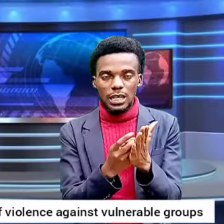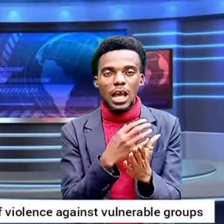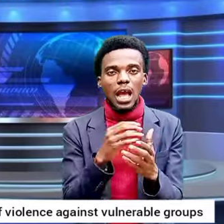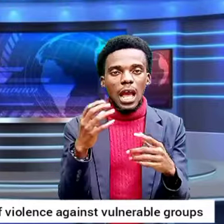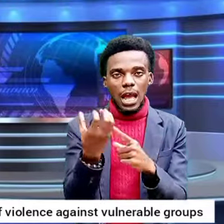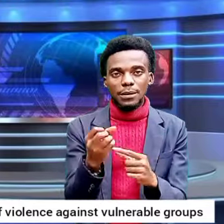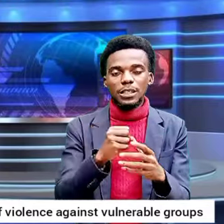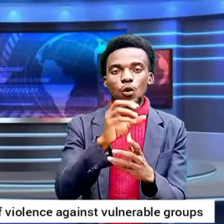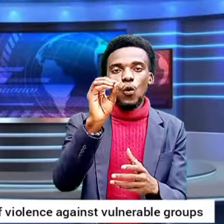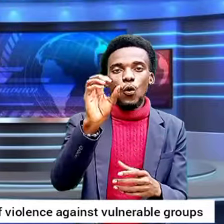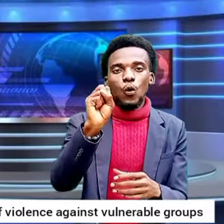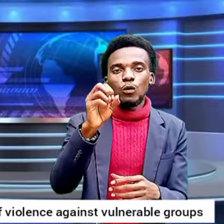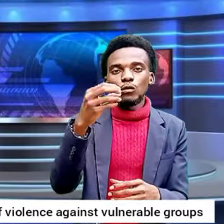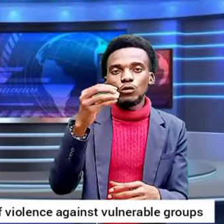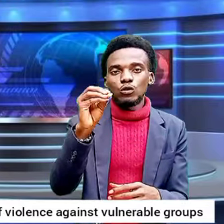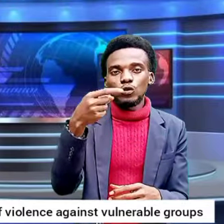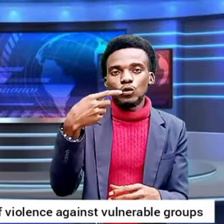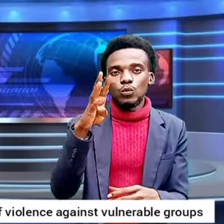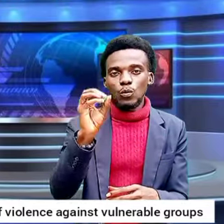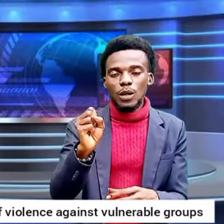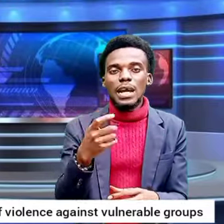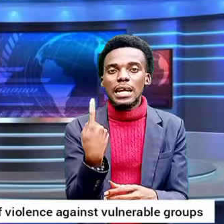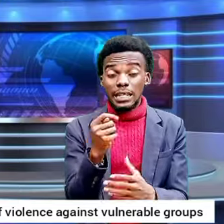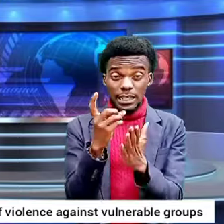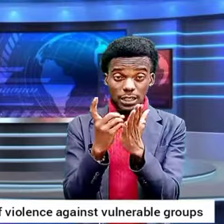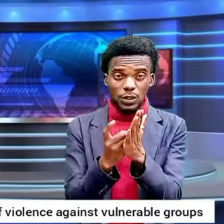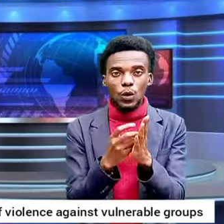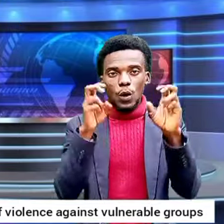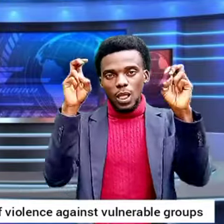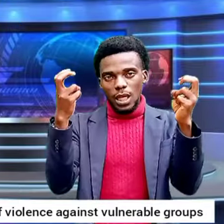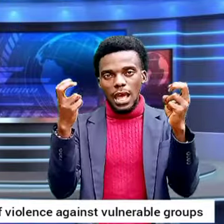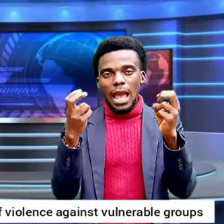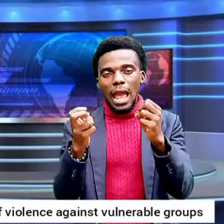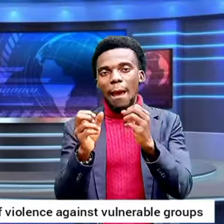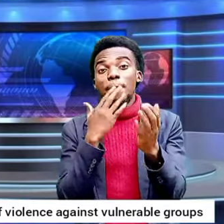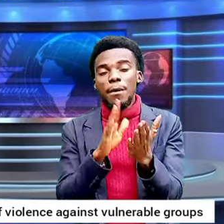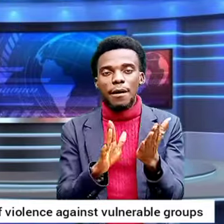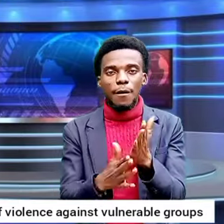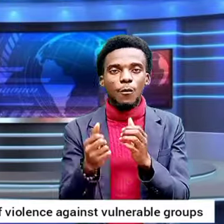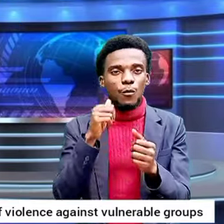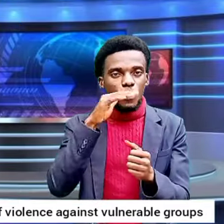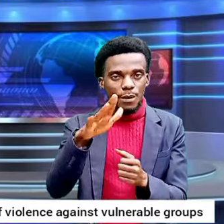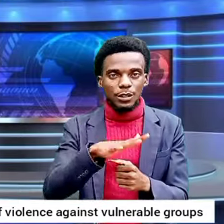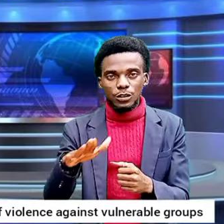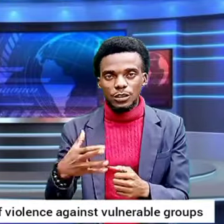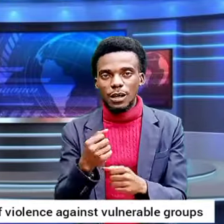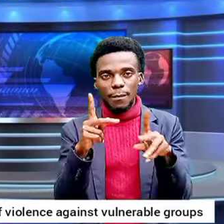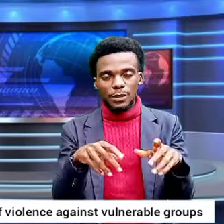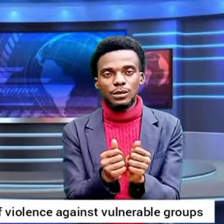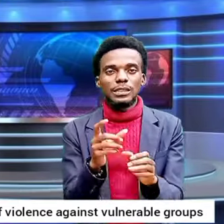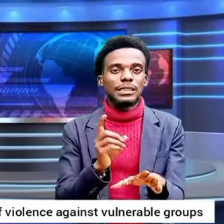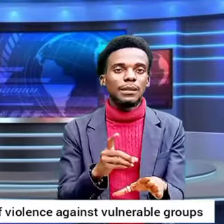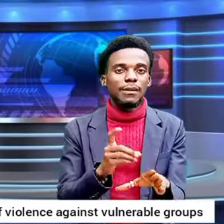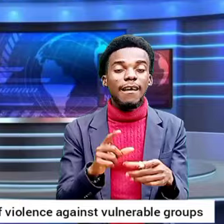Tuesday. The discourse was themed Appraisal of Women, Children and Persons with Disabilities Friendly Related Bills